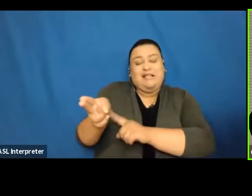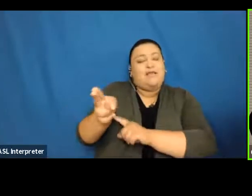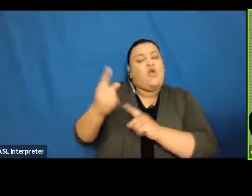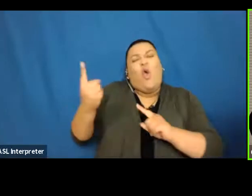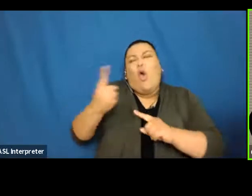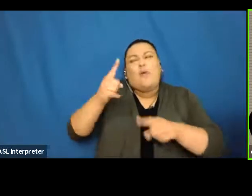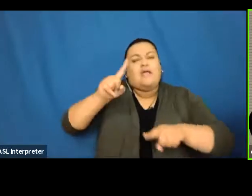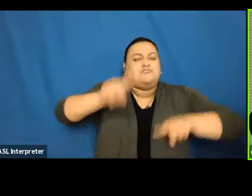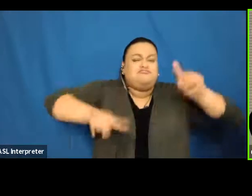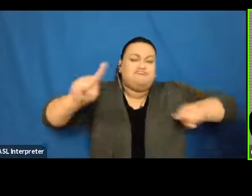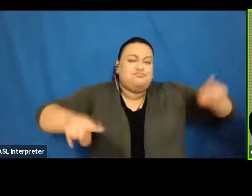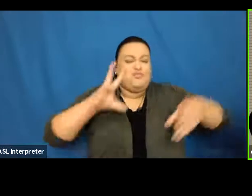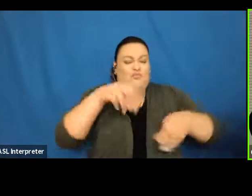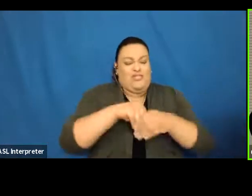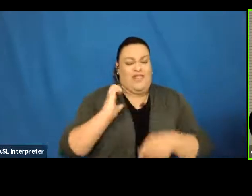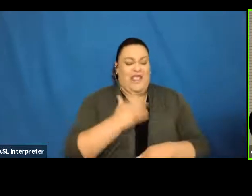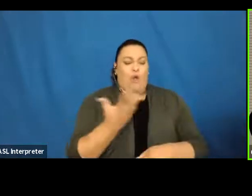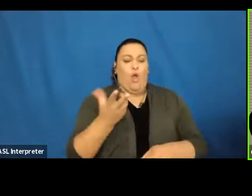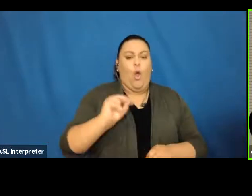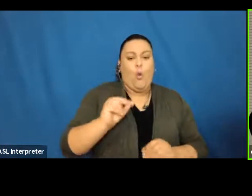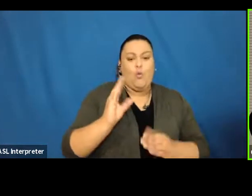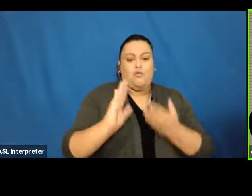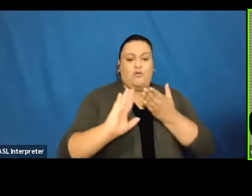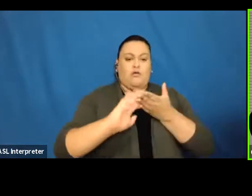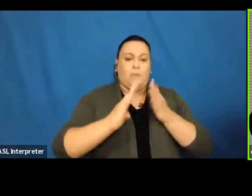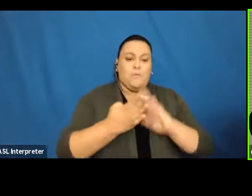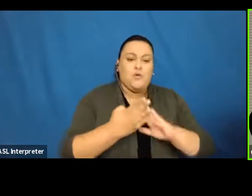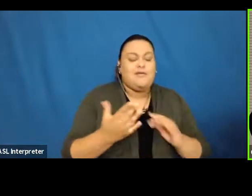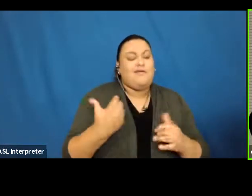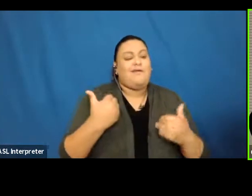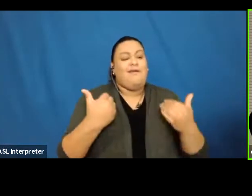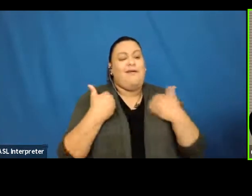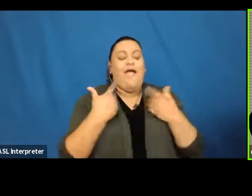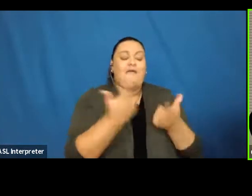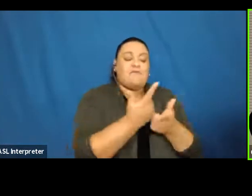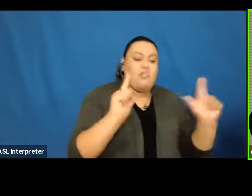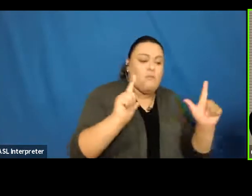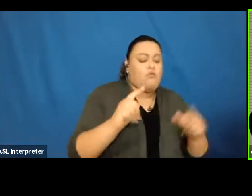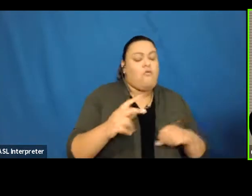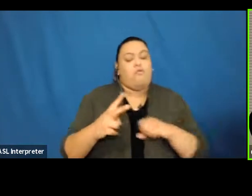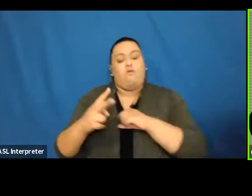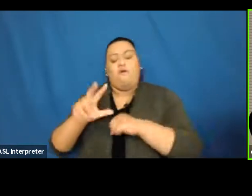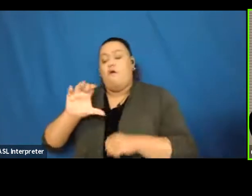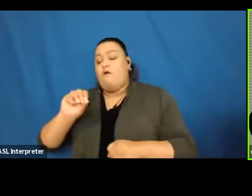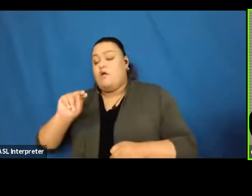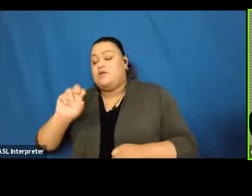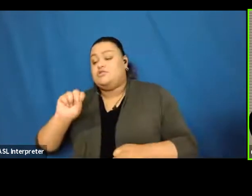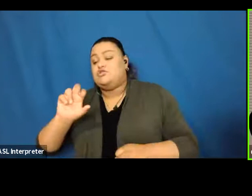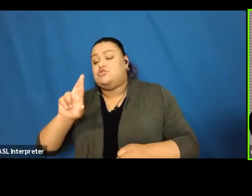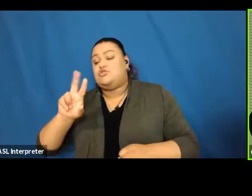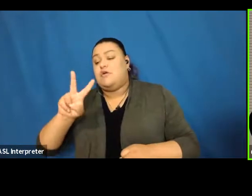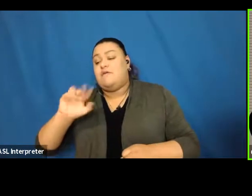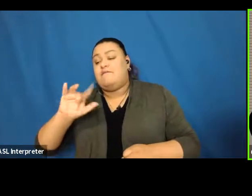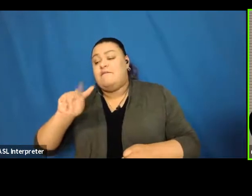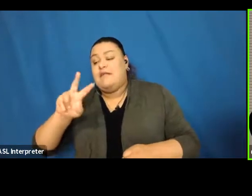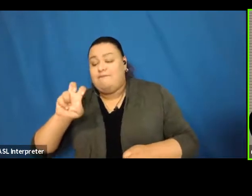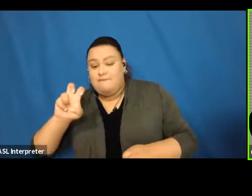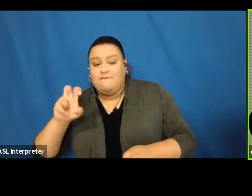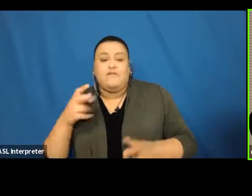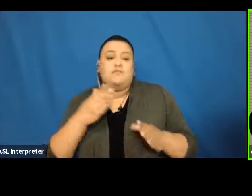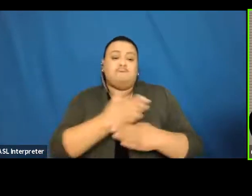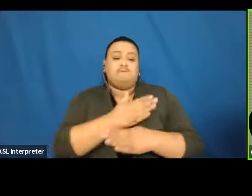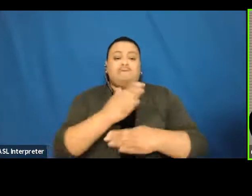our own communities. You know what I'm saying? We always had conservatives and liberals and in my criticism, not